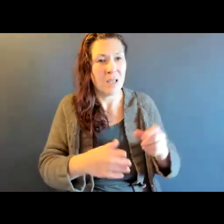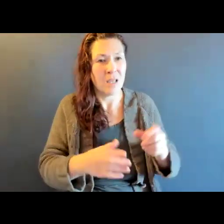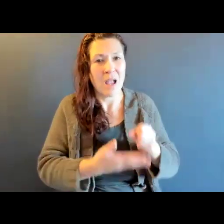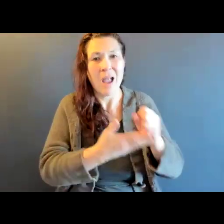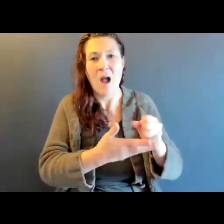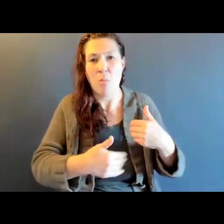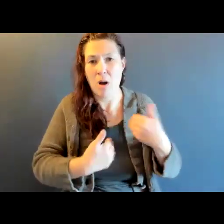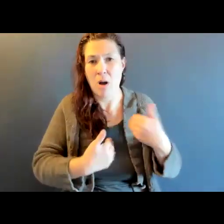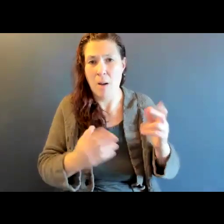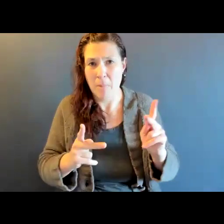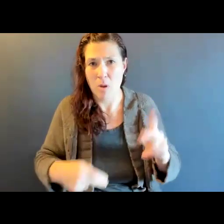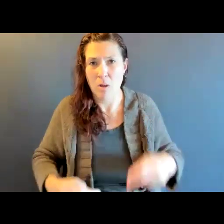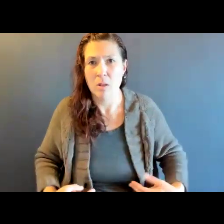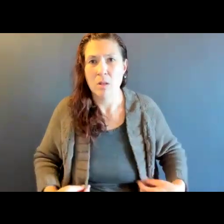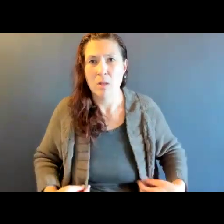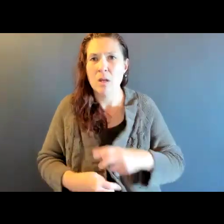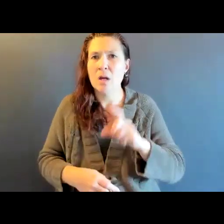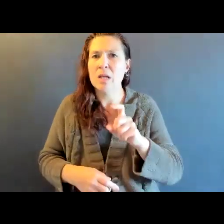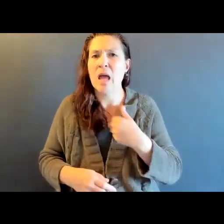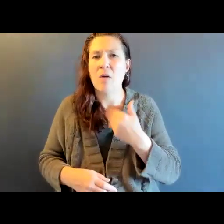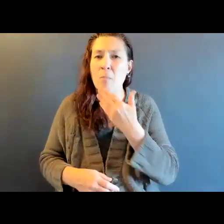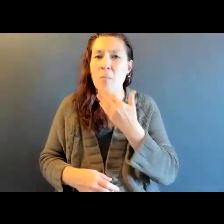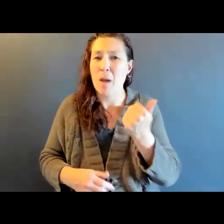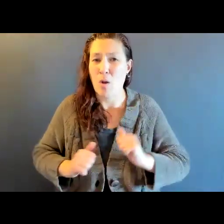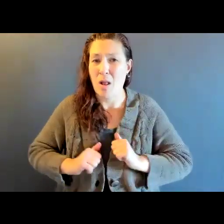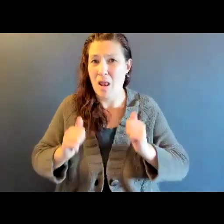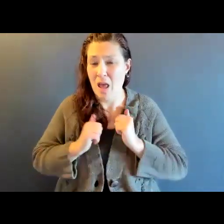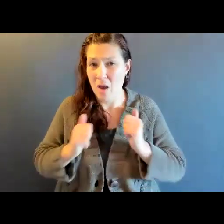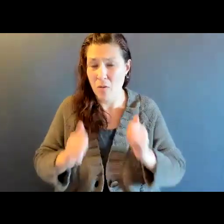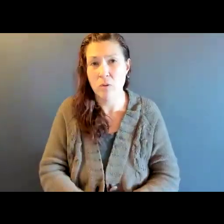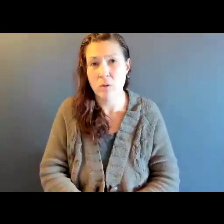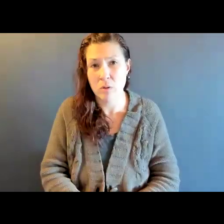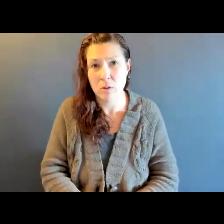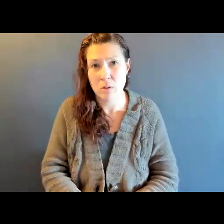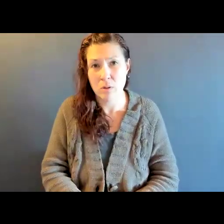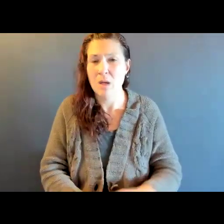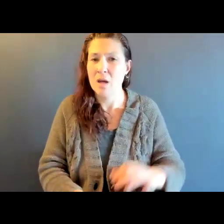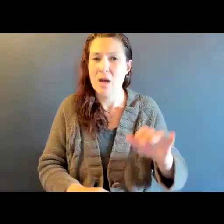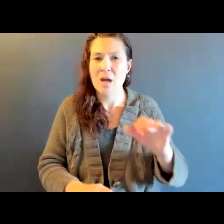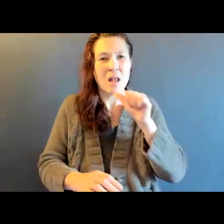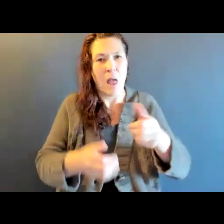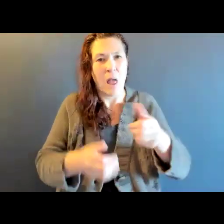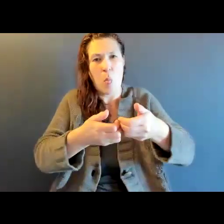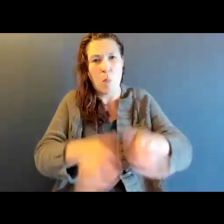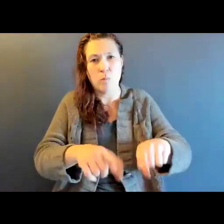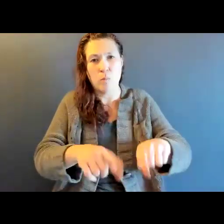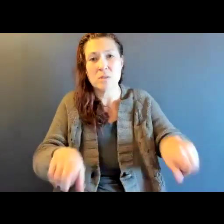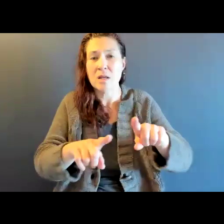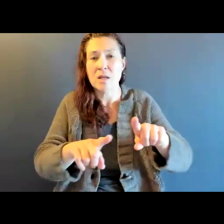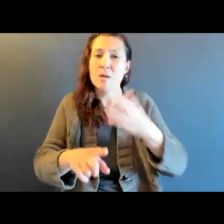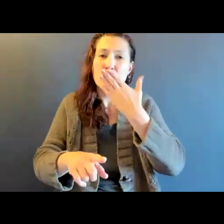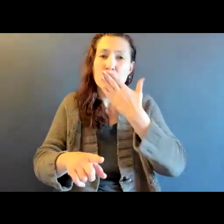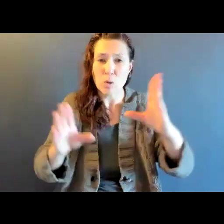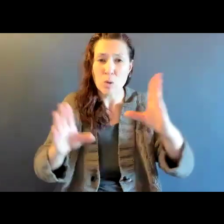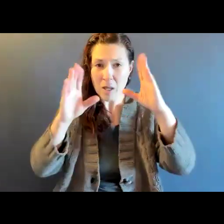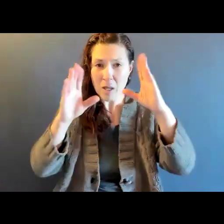the young people to have a better life, and those lives are not lost. Thank you very much for your attention to this special request, and